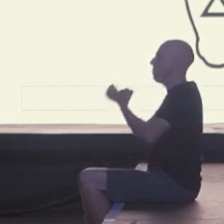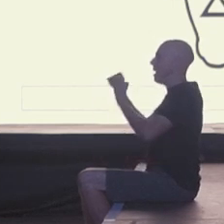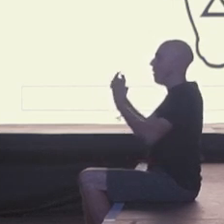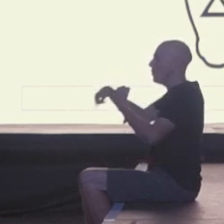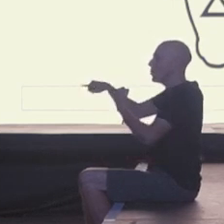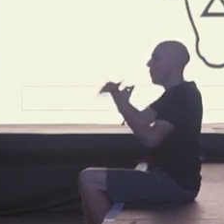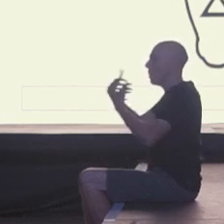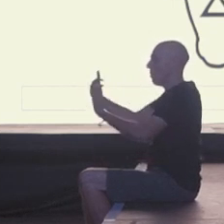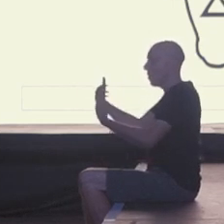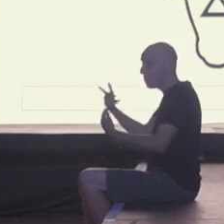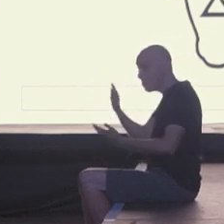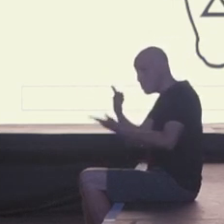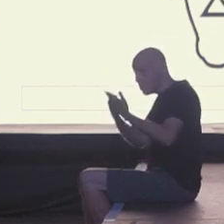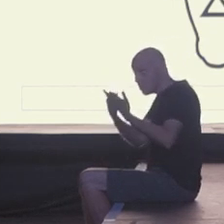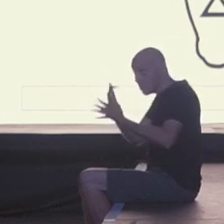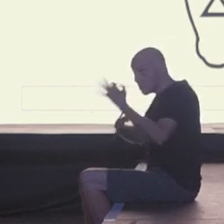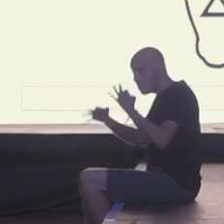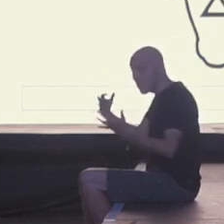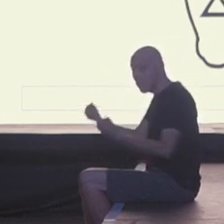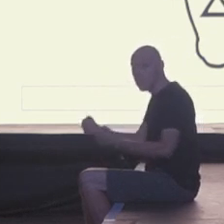Any other questions?